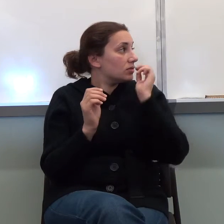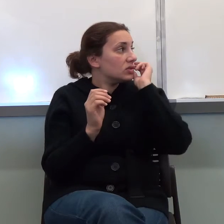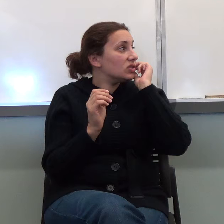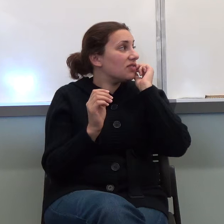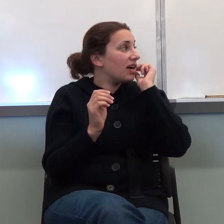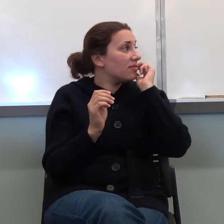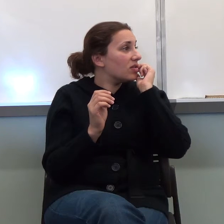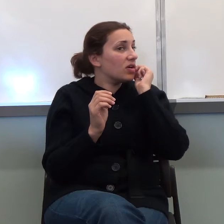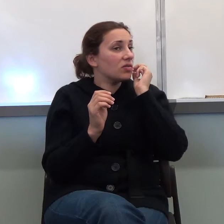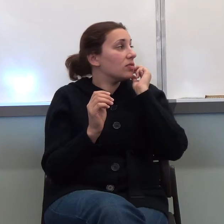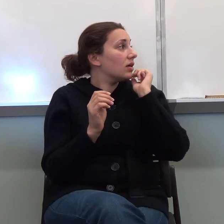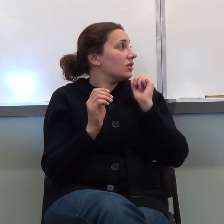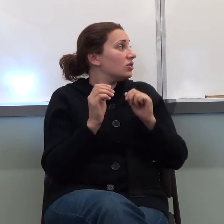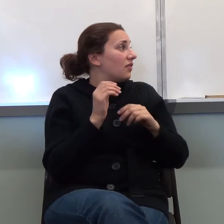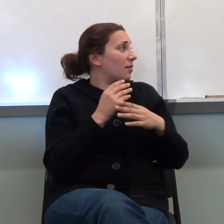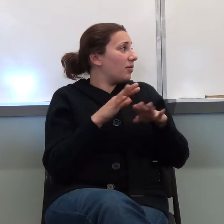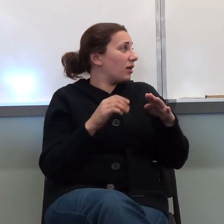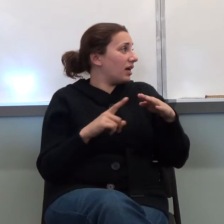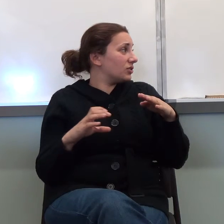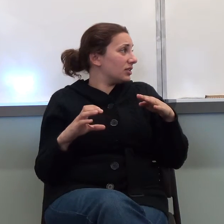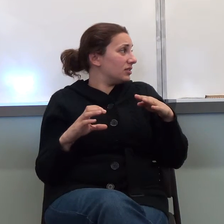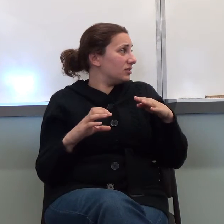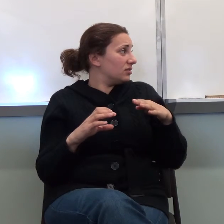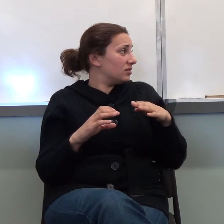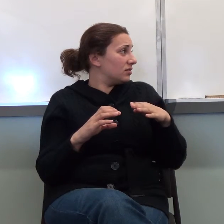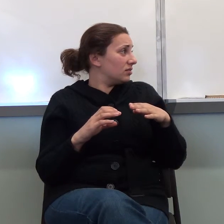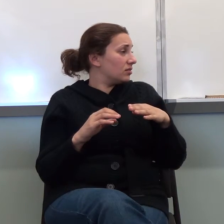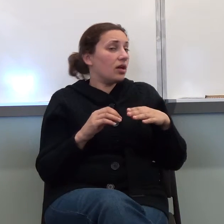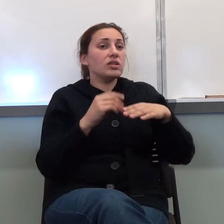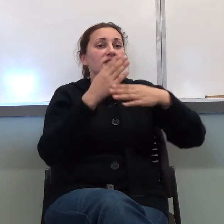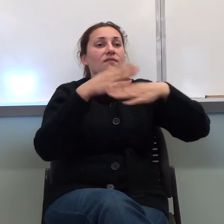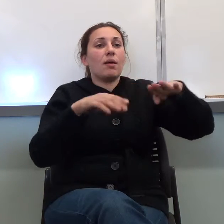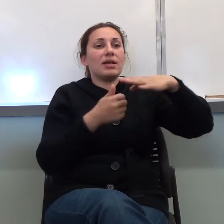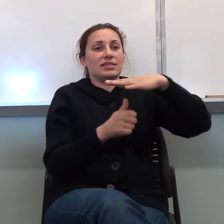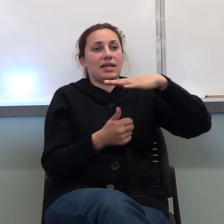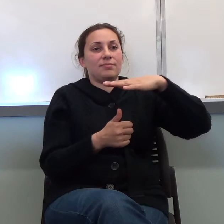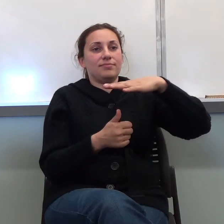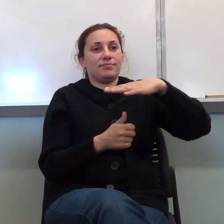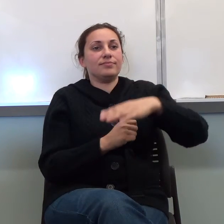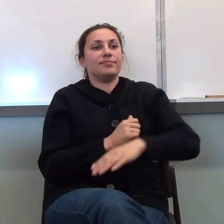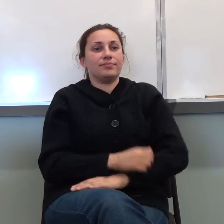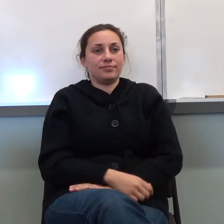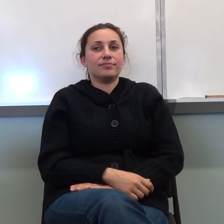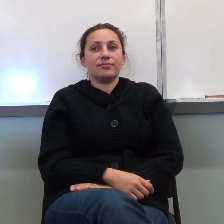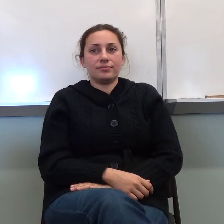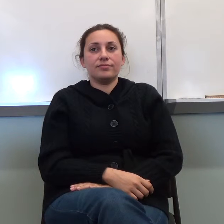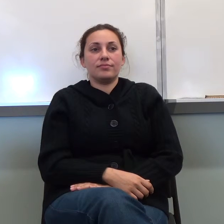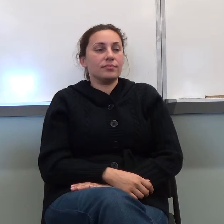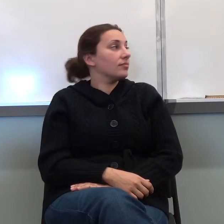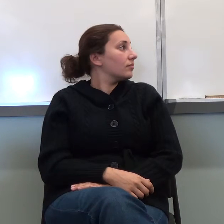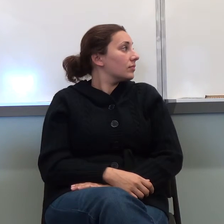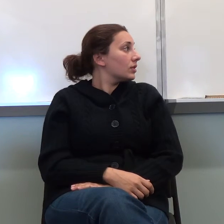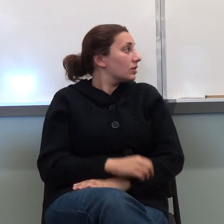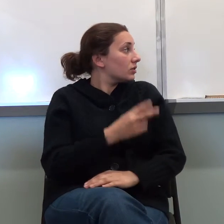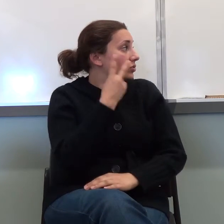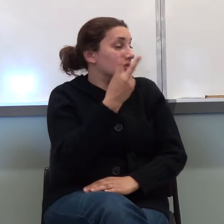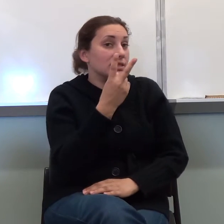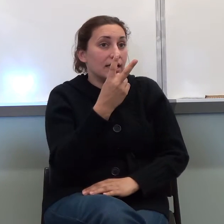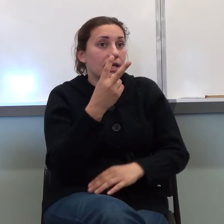Do you divide, Okay. you divide by 100? No, you divide it by 10. Because you go to the far right place value, which